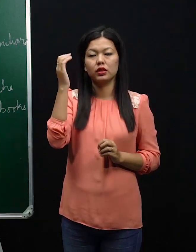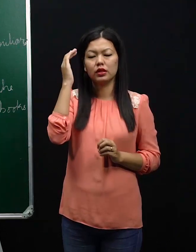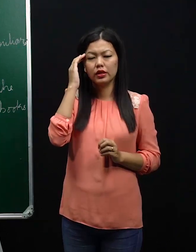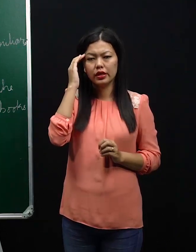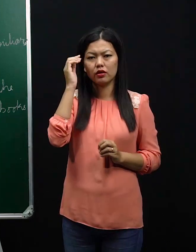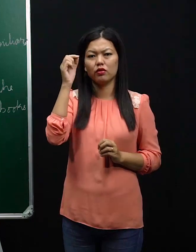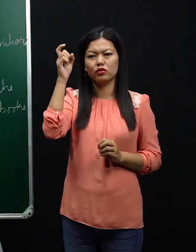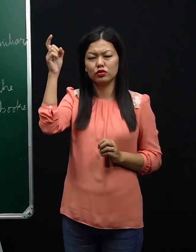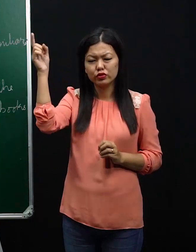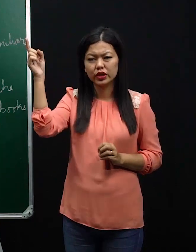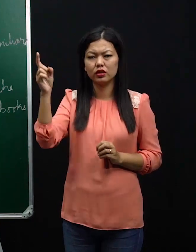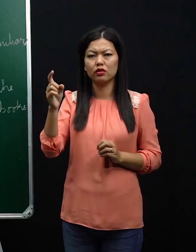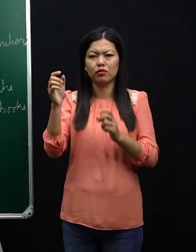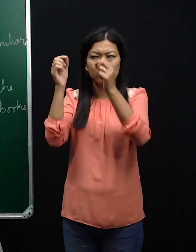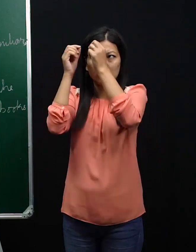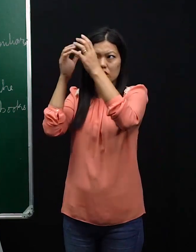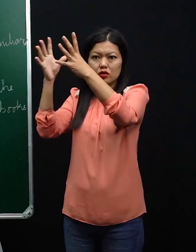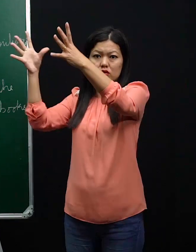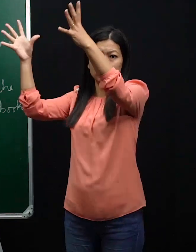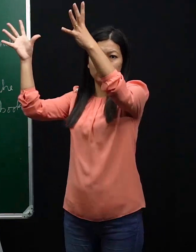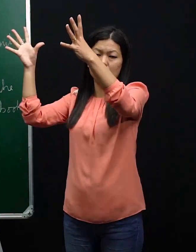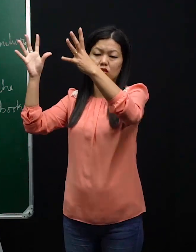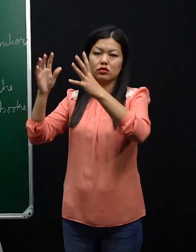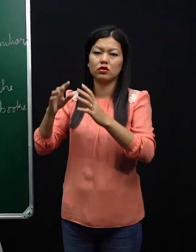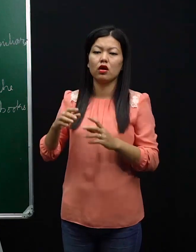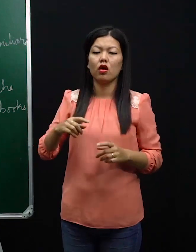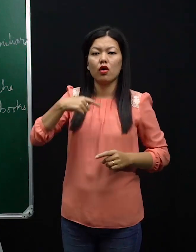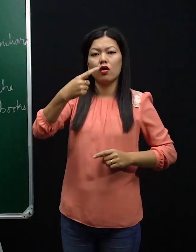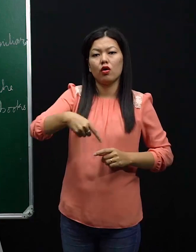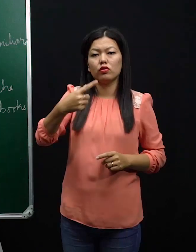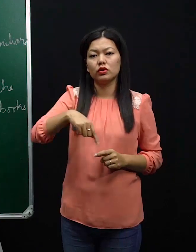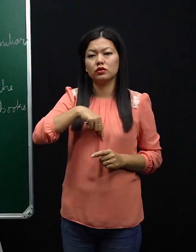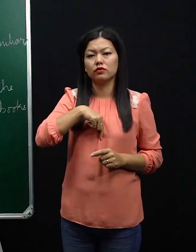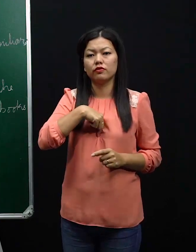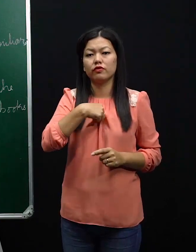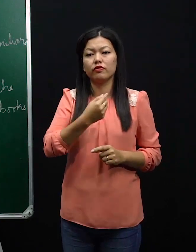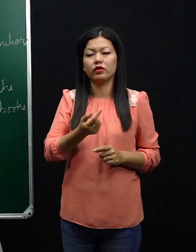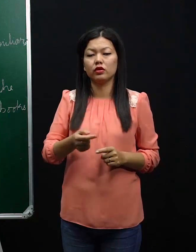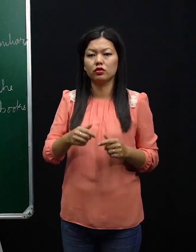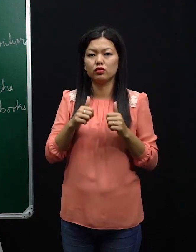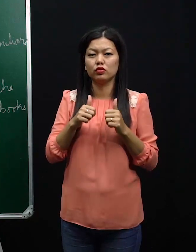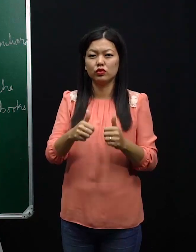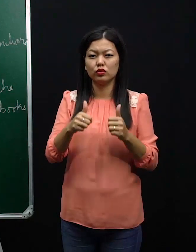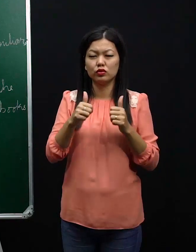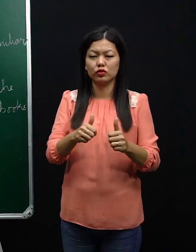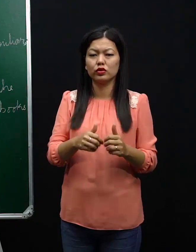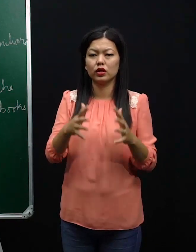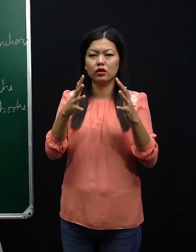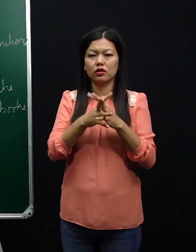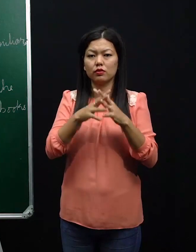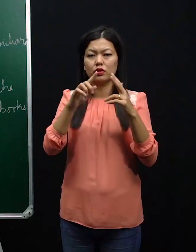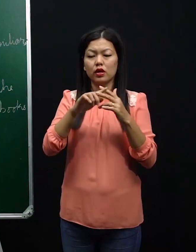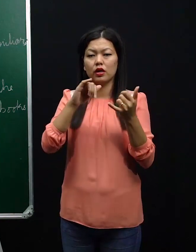described. Unimaginable thoughts. The thoughts filled his mind, were so wise that no one